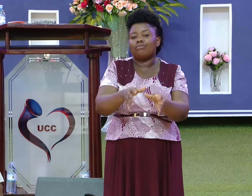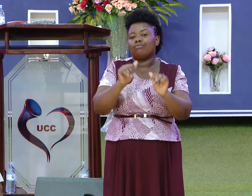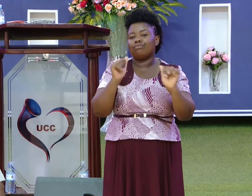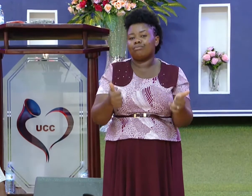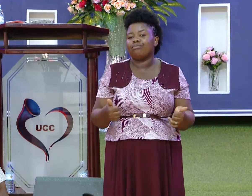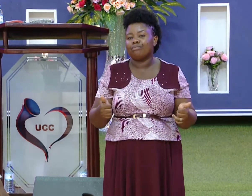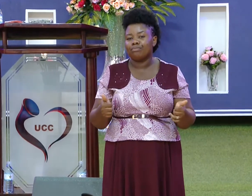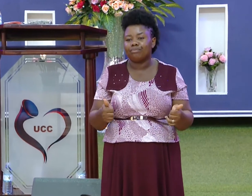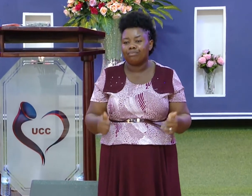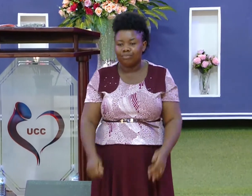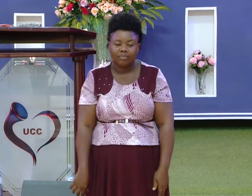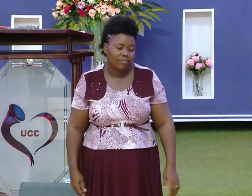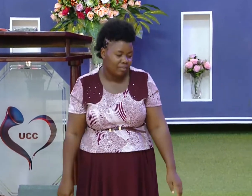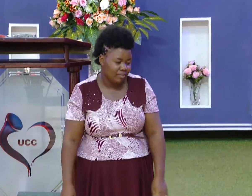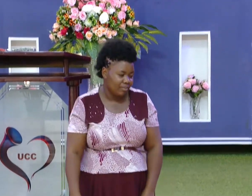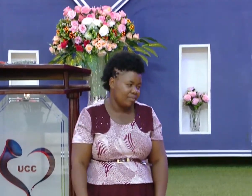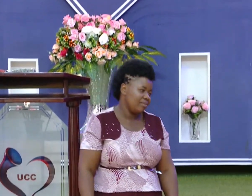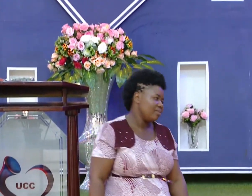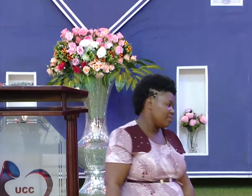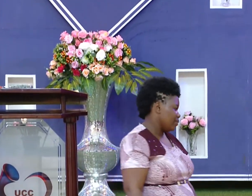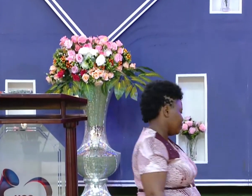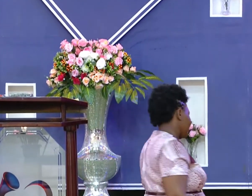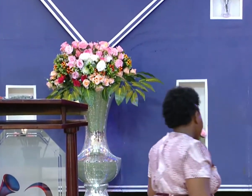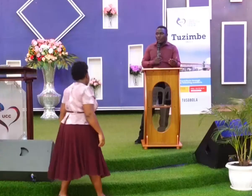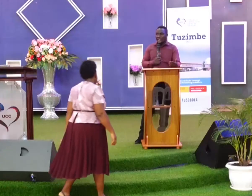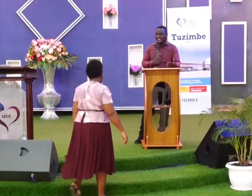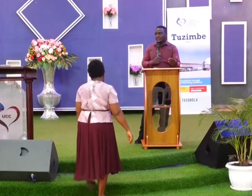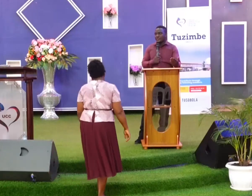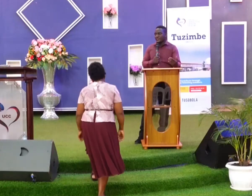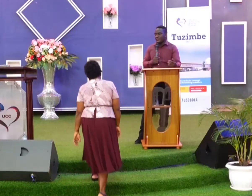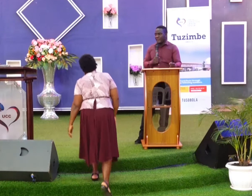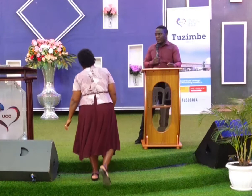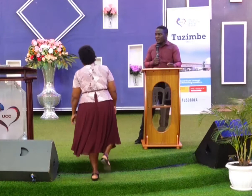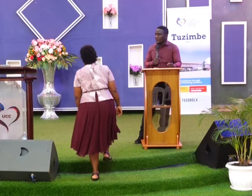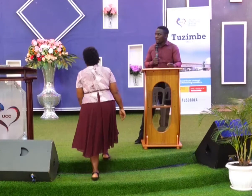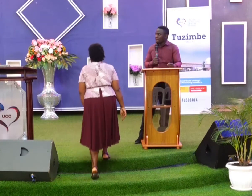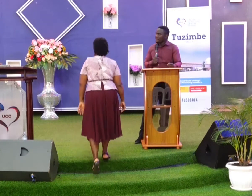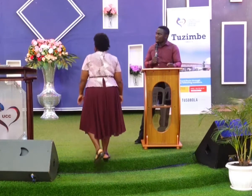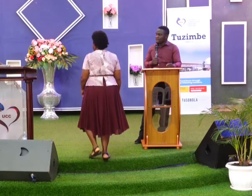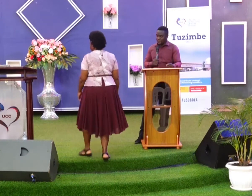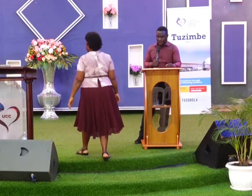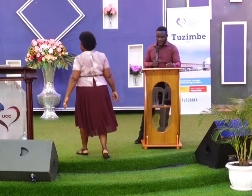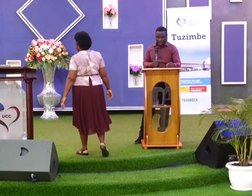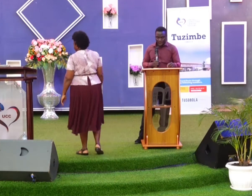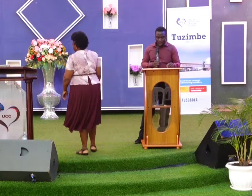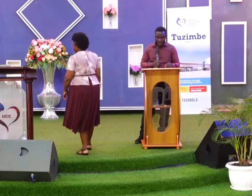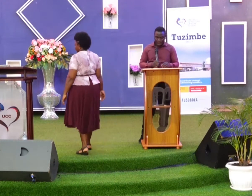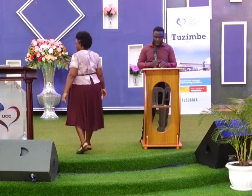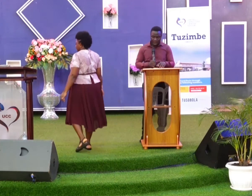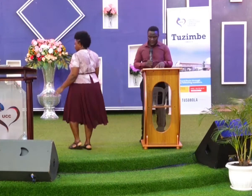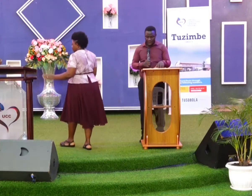Amen. We want to have a character that fits in all categories of people. Ninamu kwano